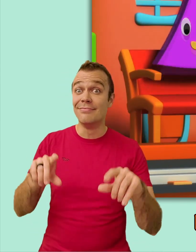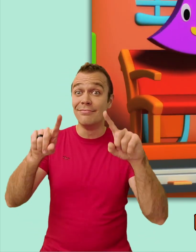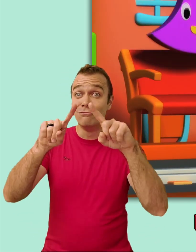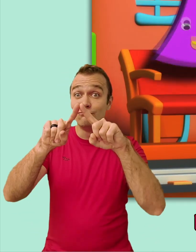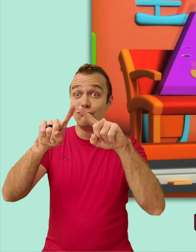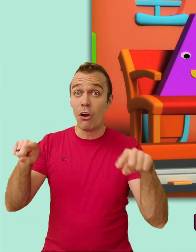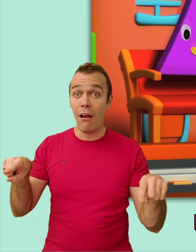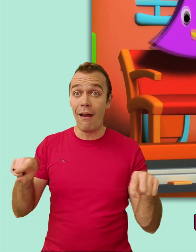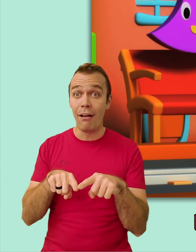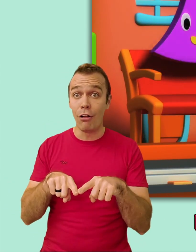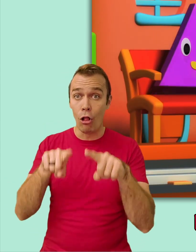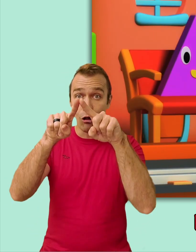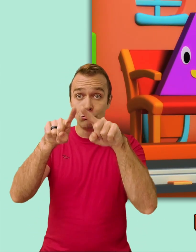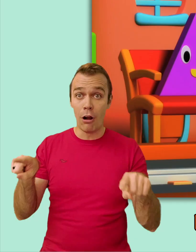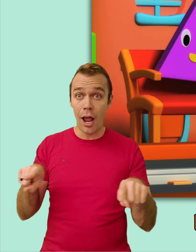Mr.